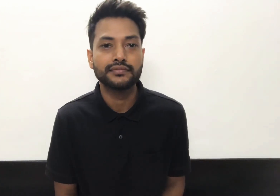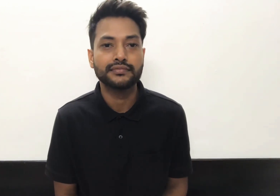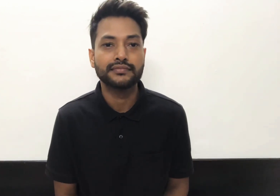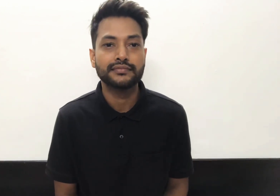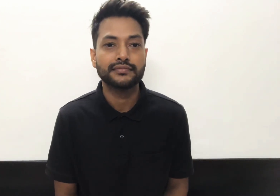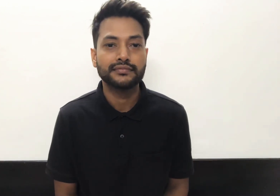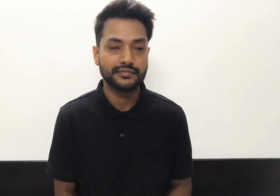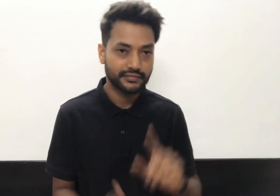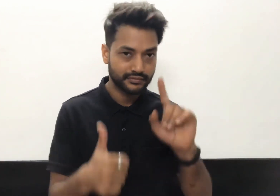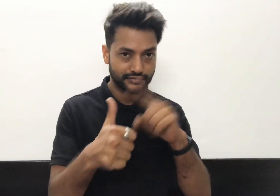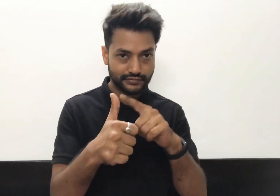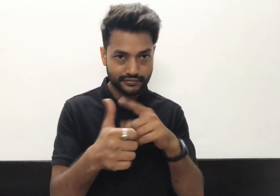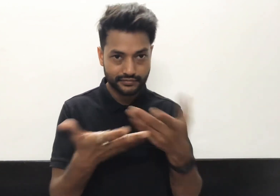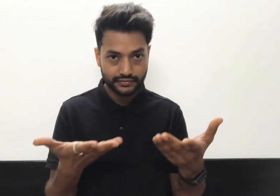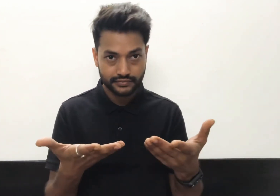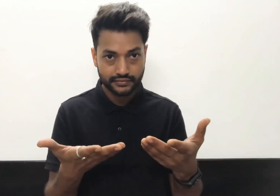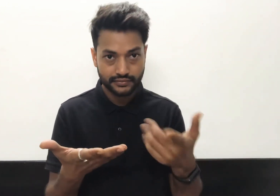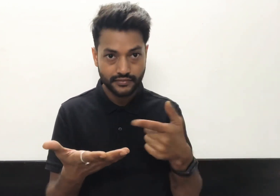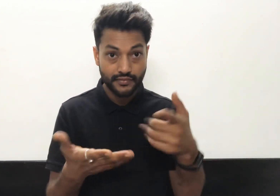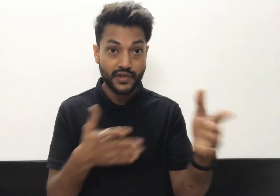first thing is, you prepare the machine